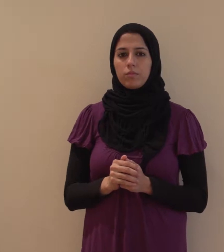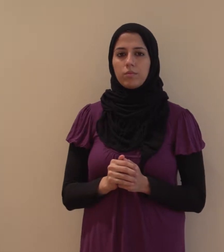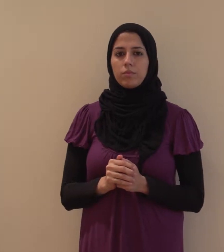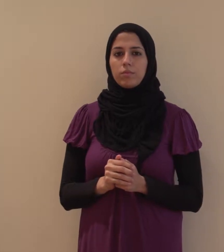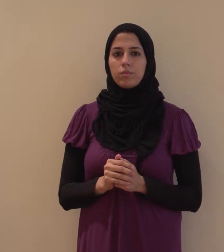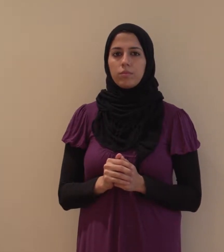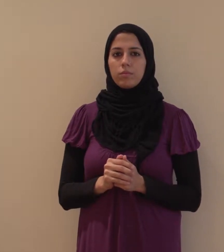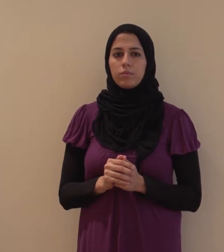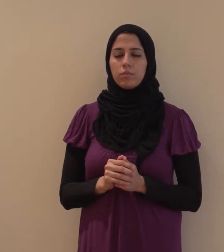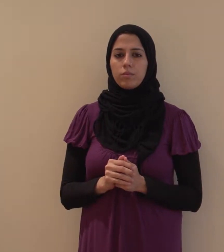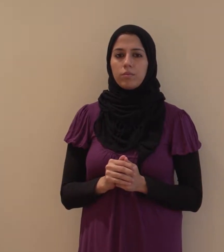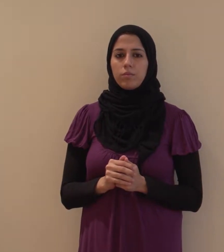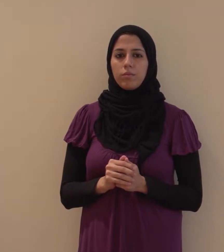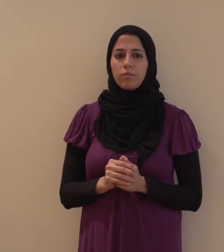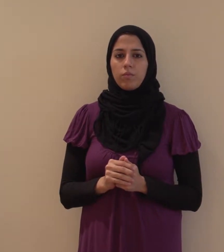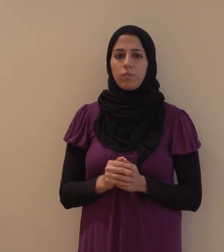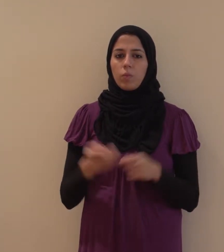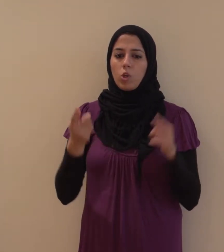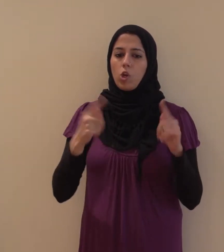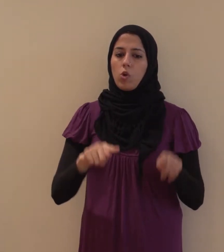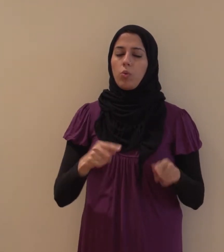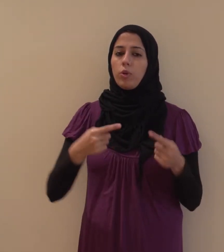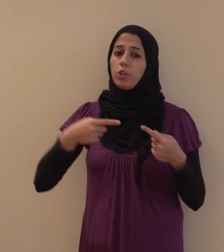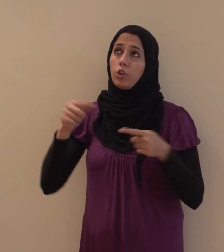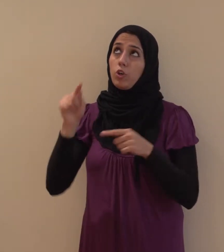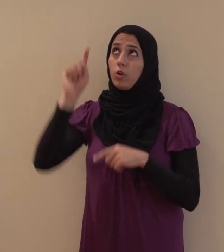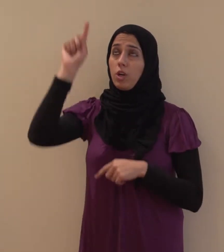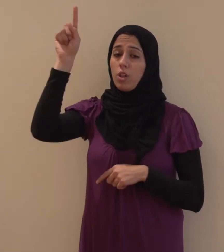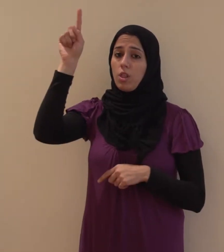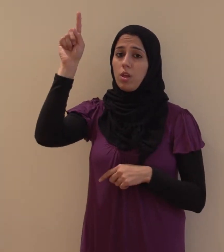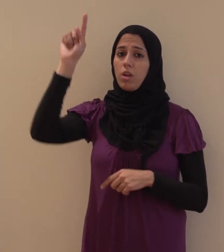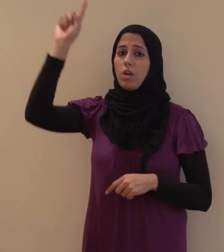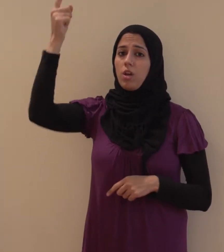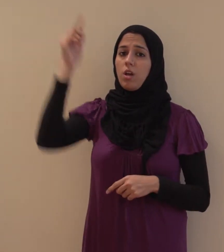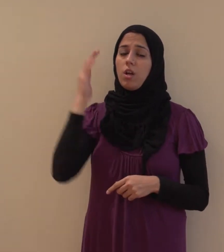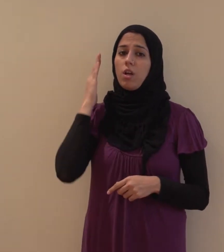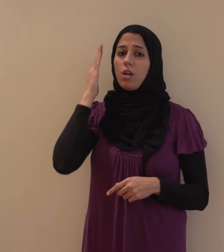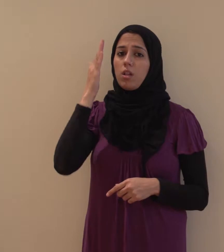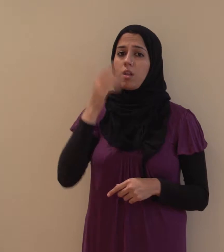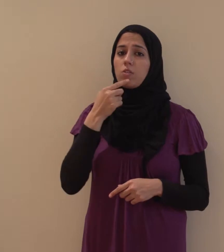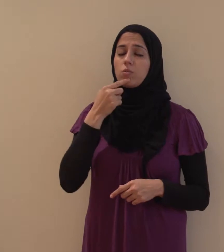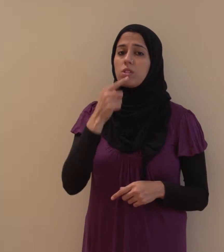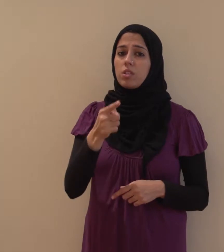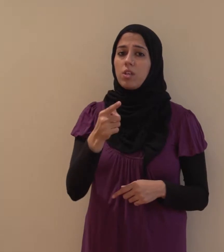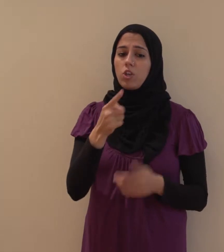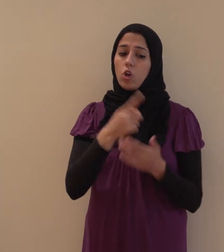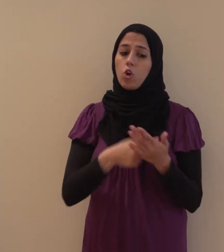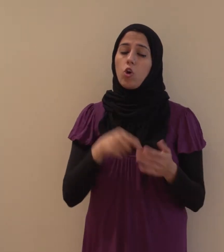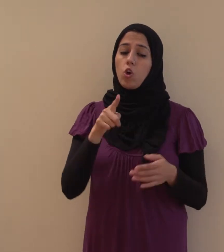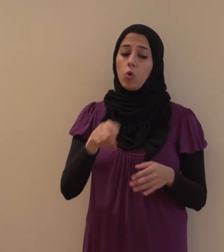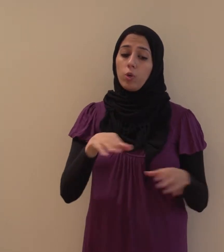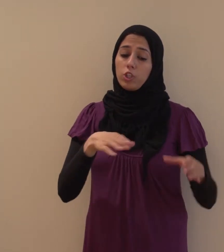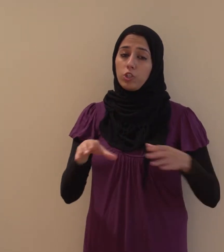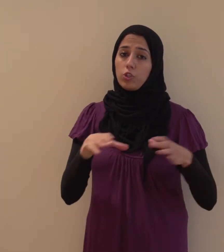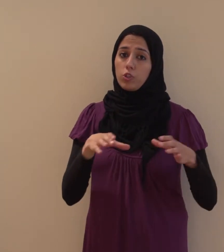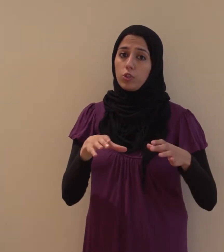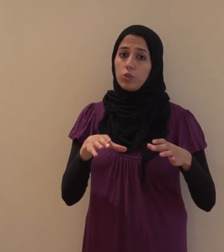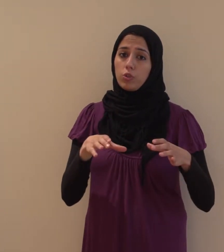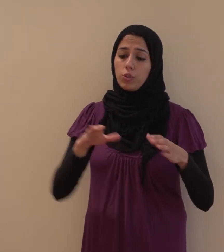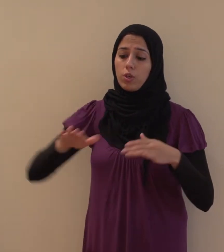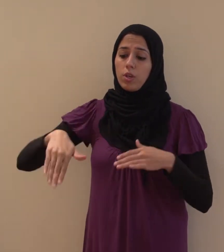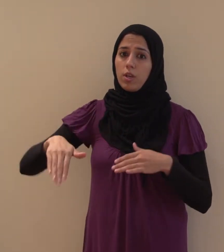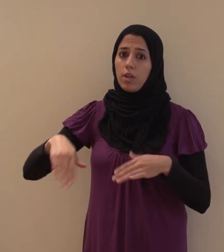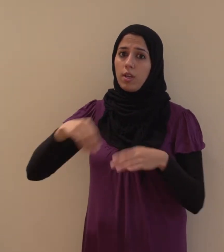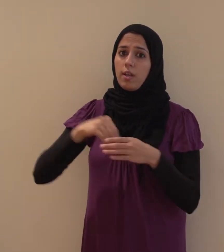you what you used to perform in this worldly life. So my brothers and sisters, this is a reminder. This is a